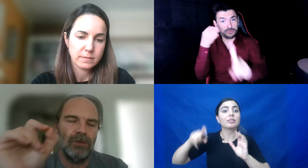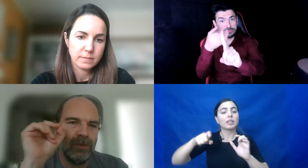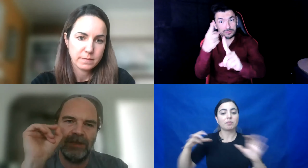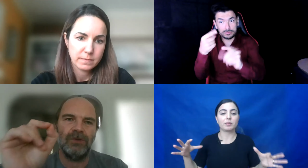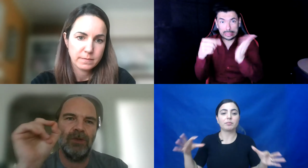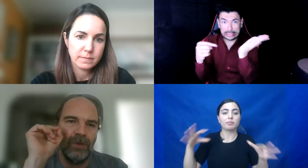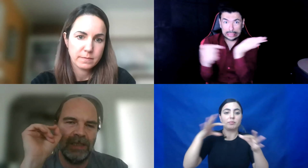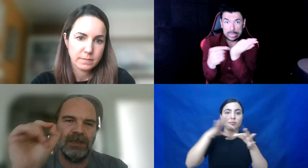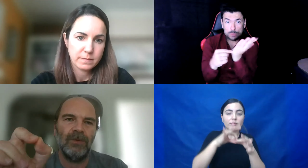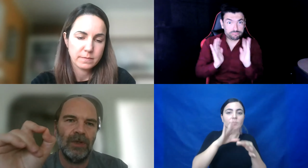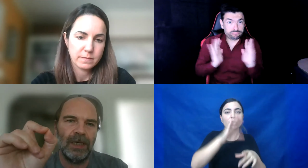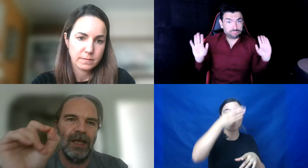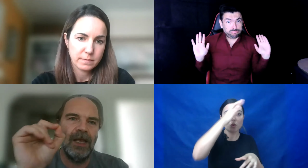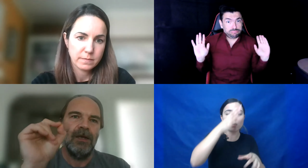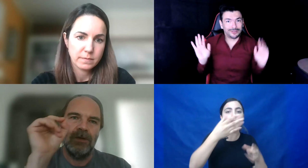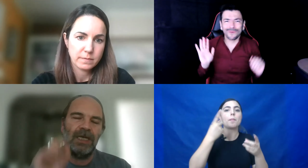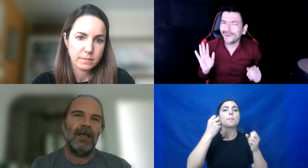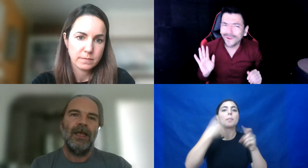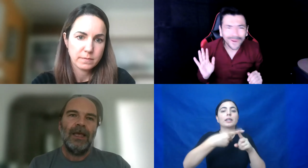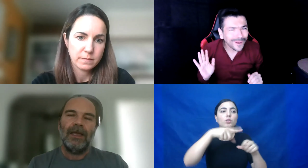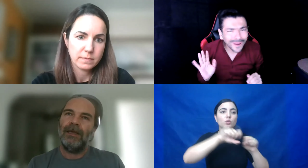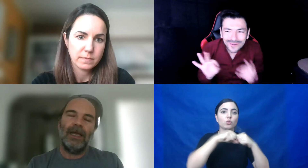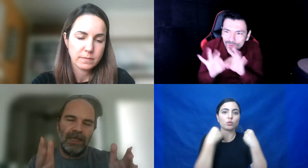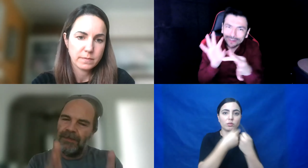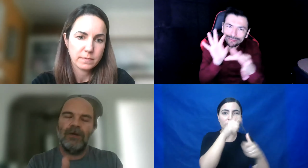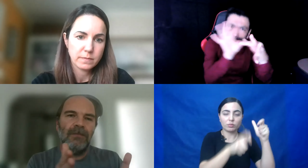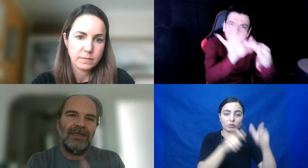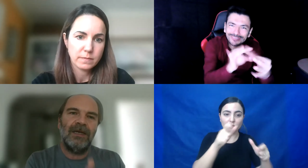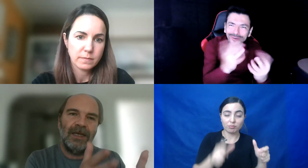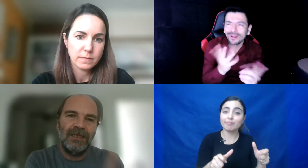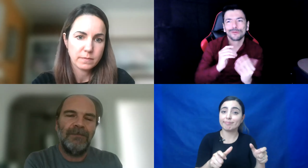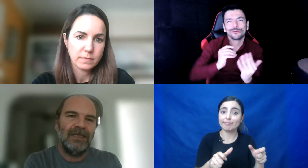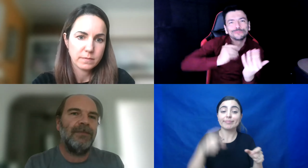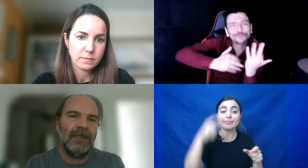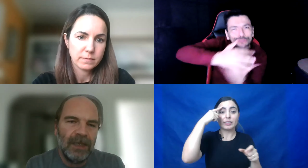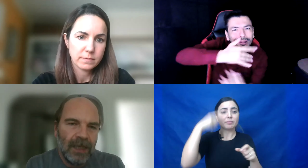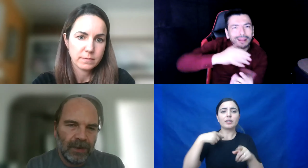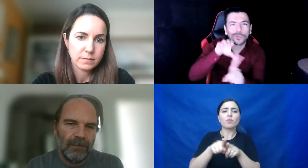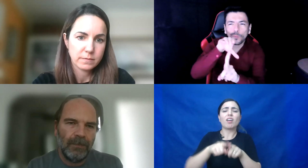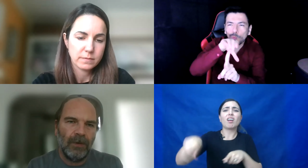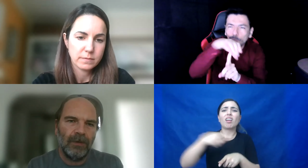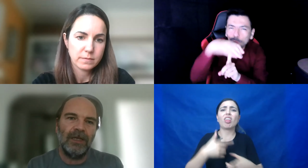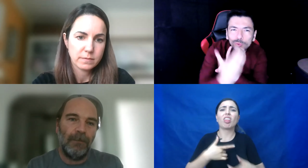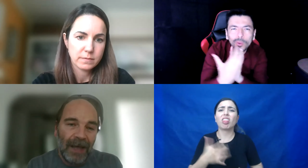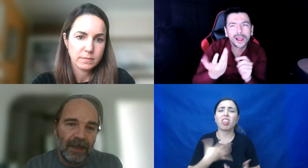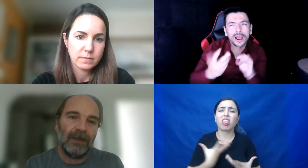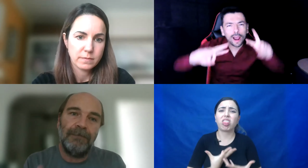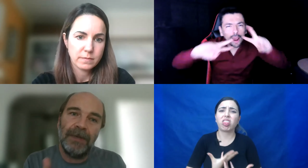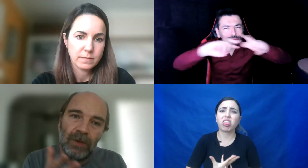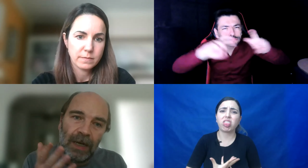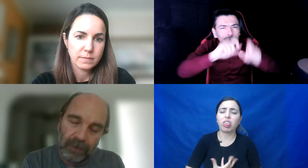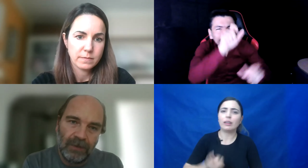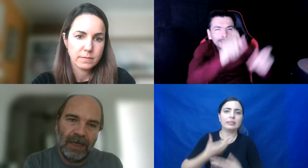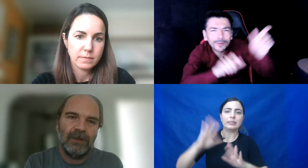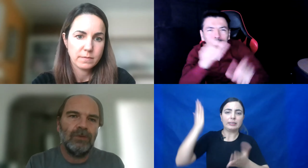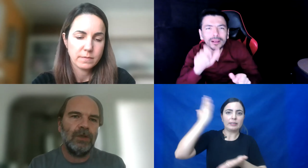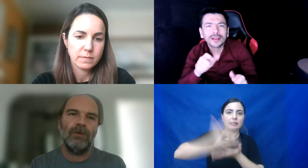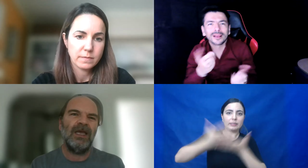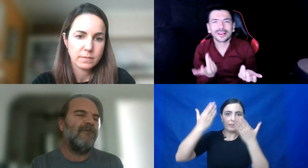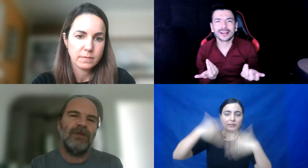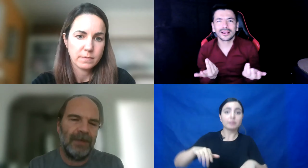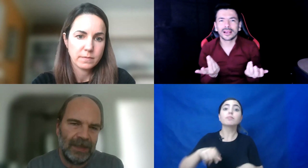that this is not only a technological problem, it has to be accompanied by sociological and psychological